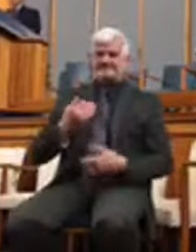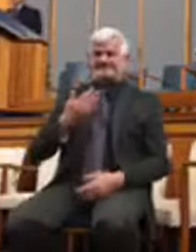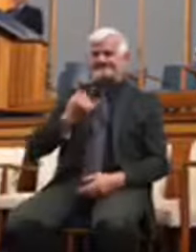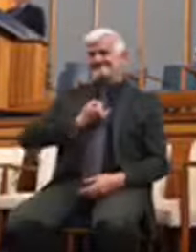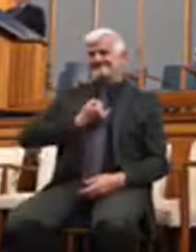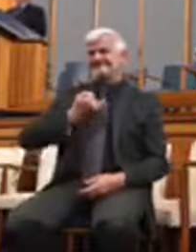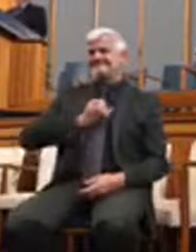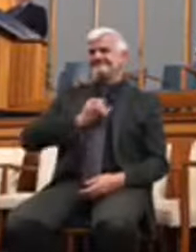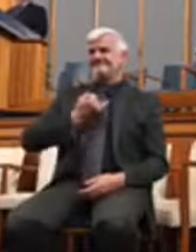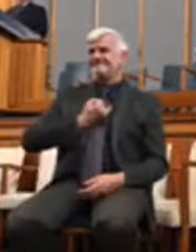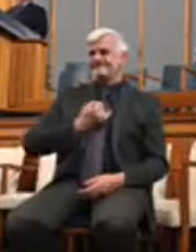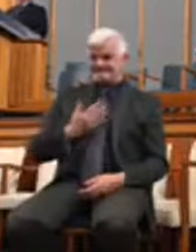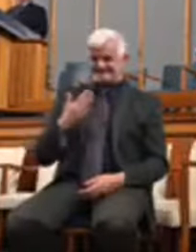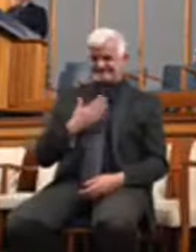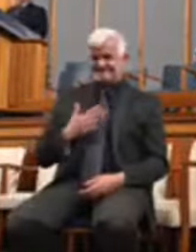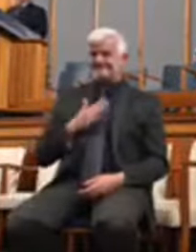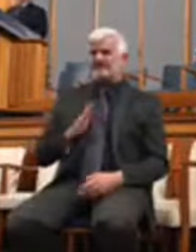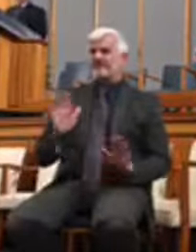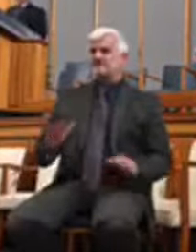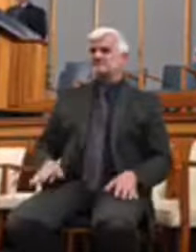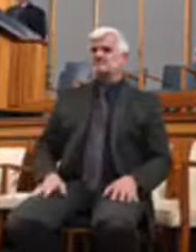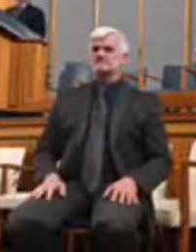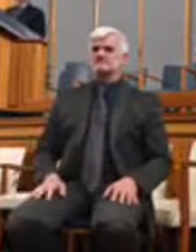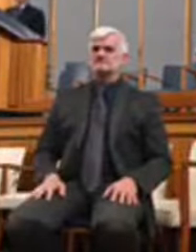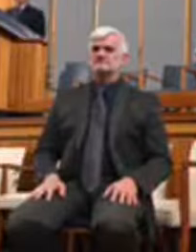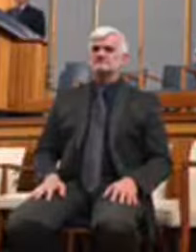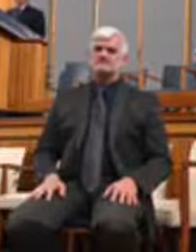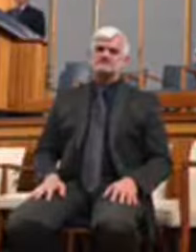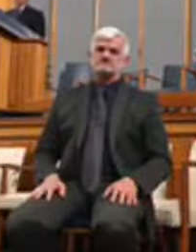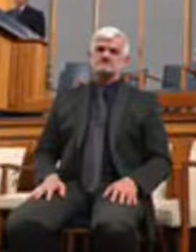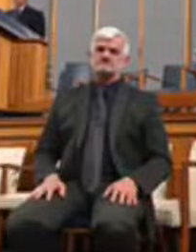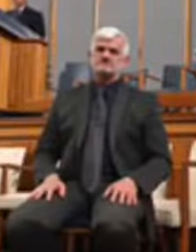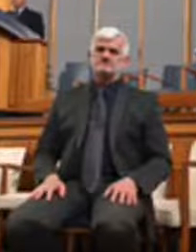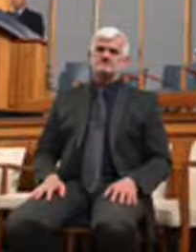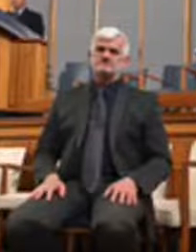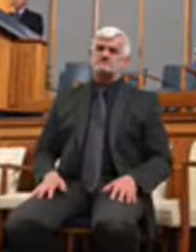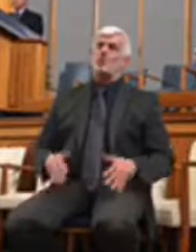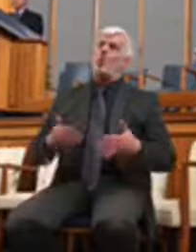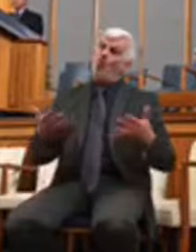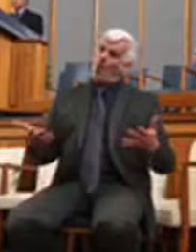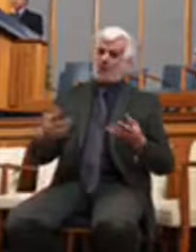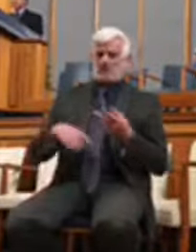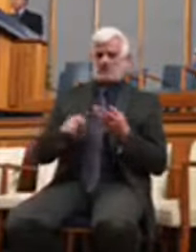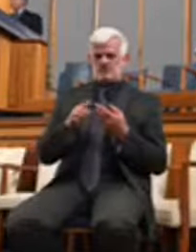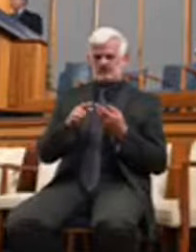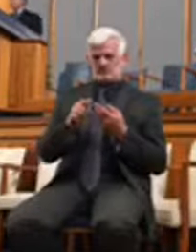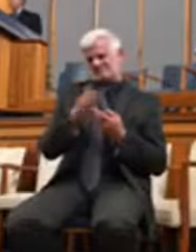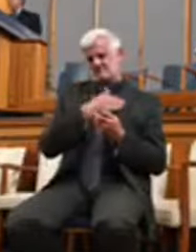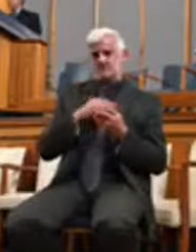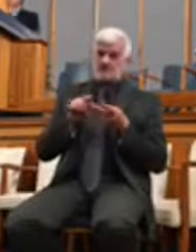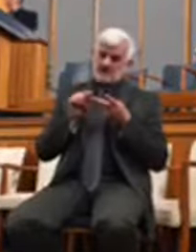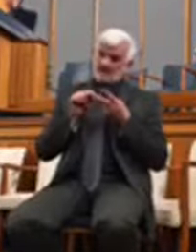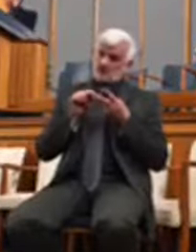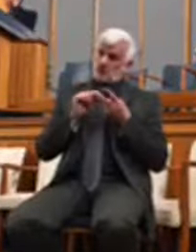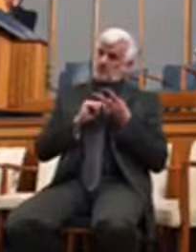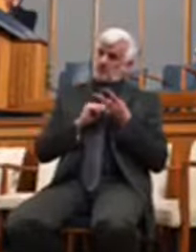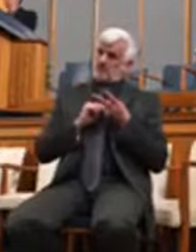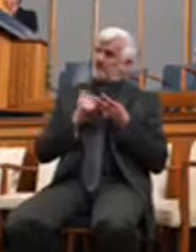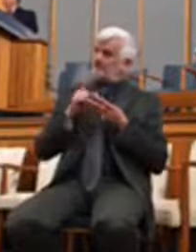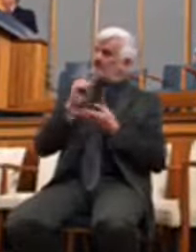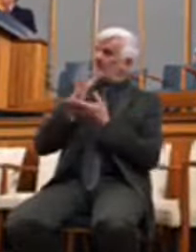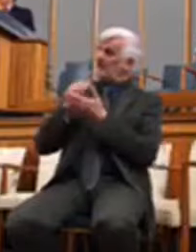If you have put your faith on the Lord Jesus Christ and you have never repented, please allow me to